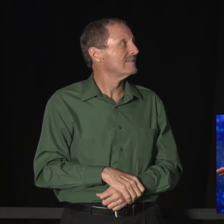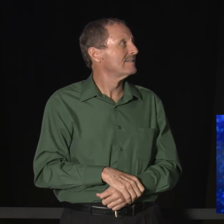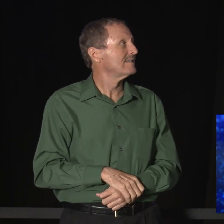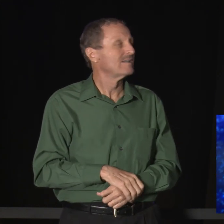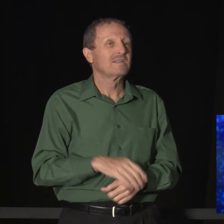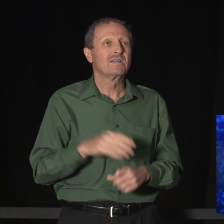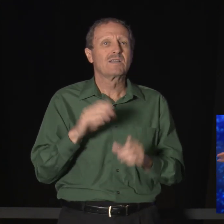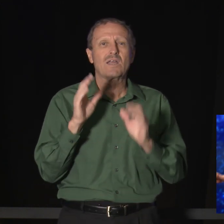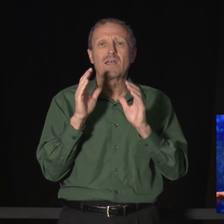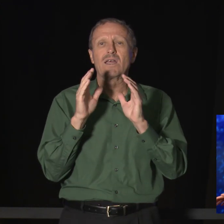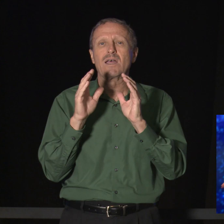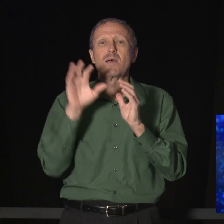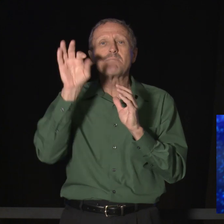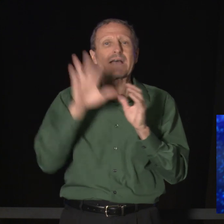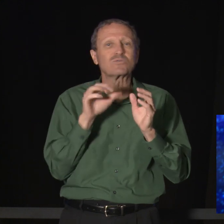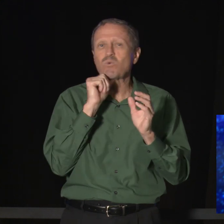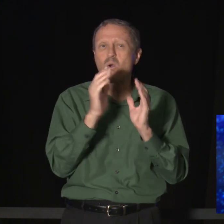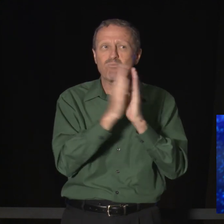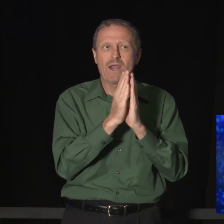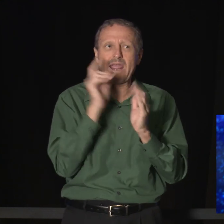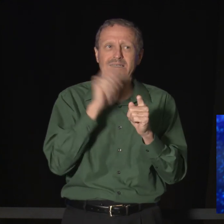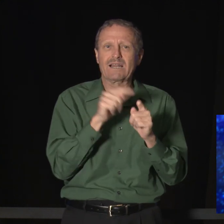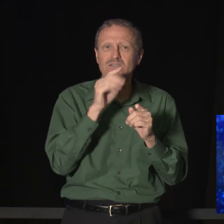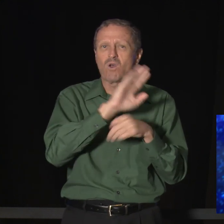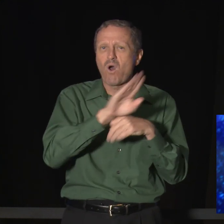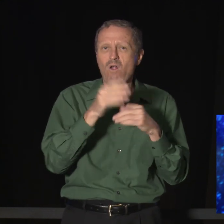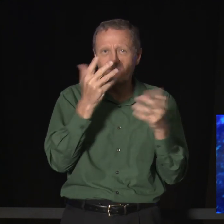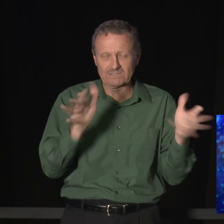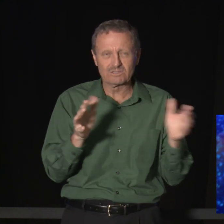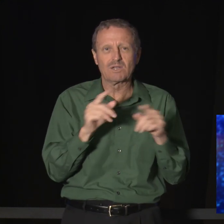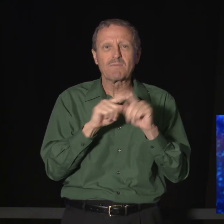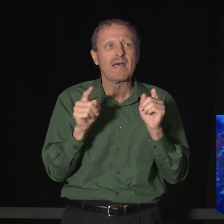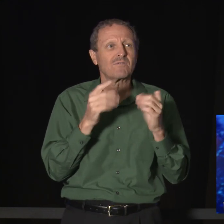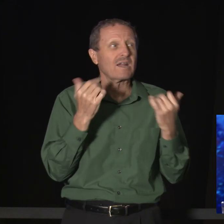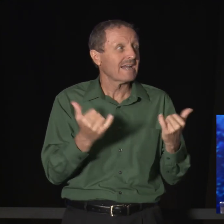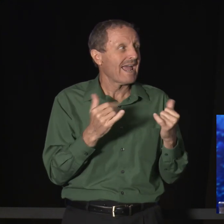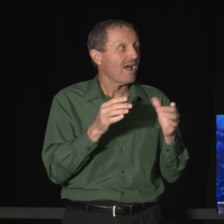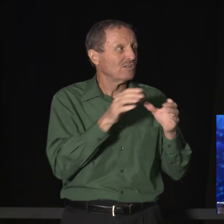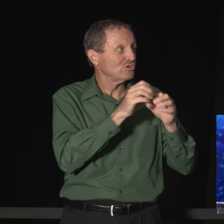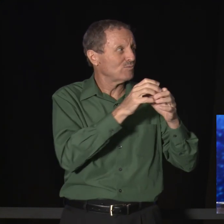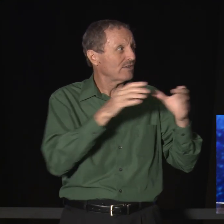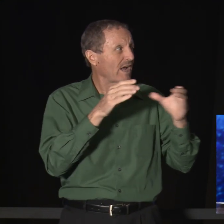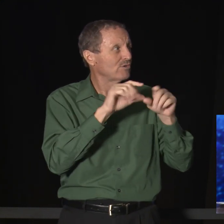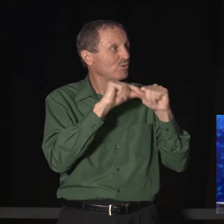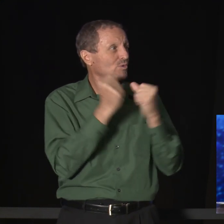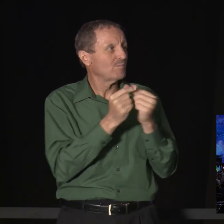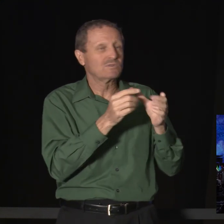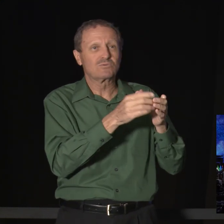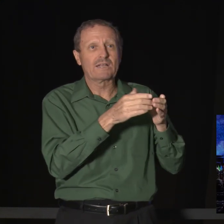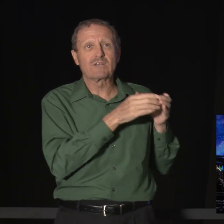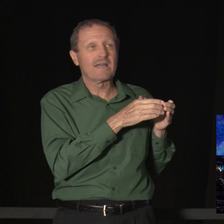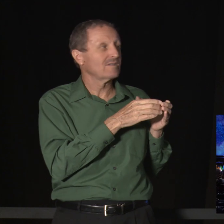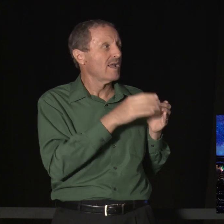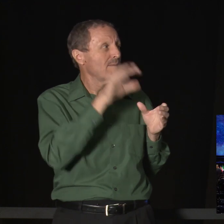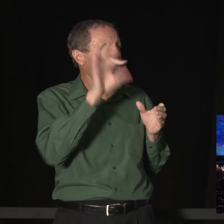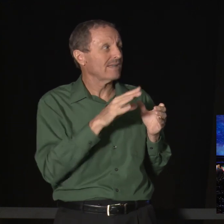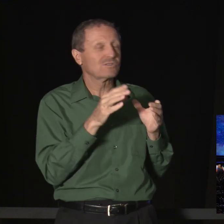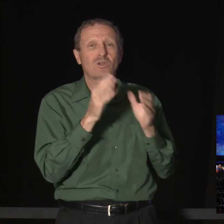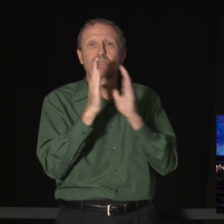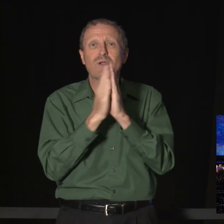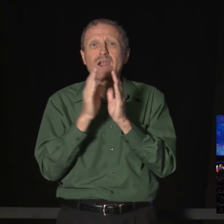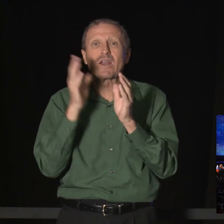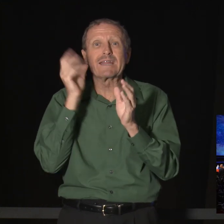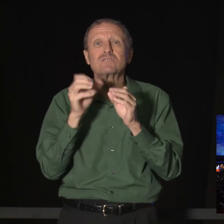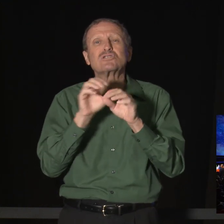We're not going to pray until this is all over. So you just wait. But in the meantime, take your groups and stretch them out. Stretch them out. Pastors, prayer leaders, hear